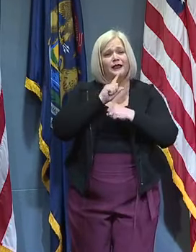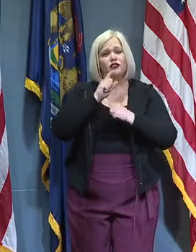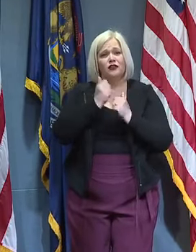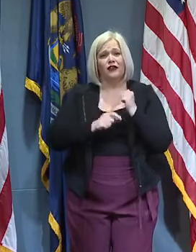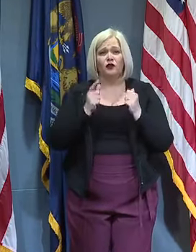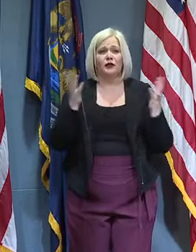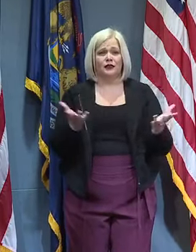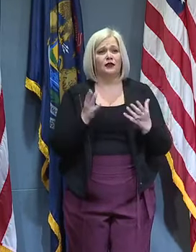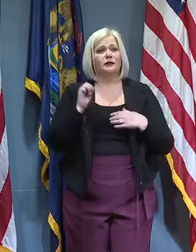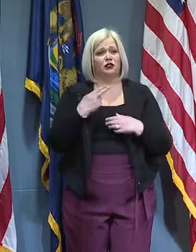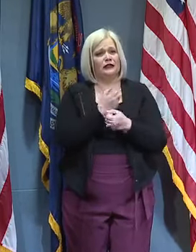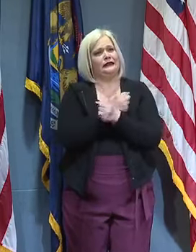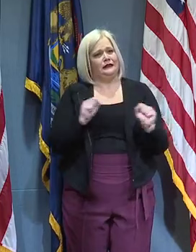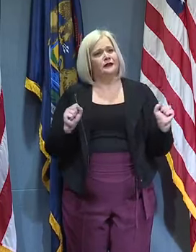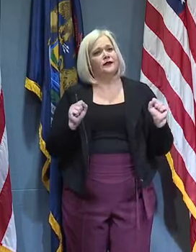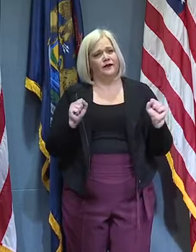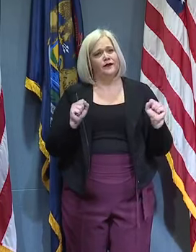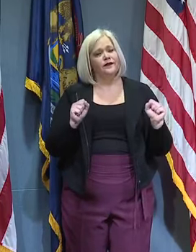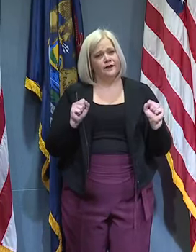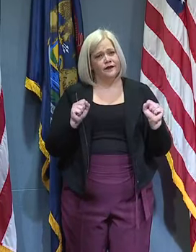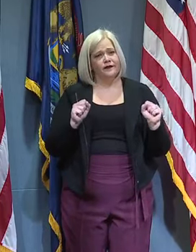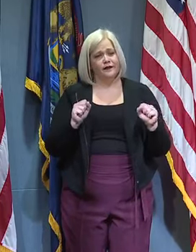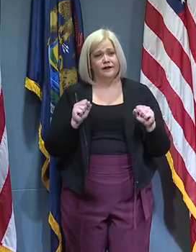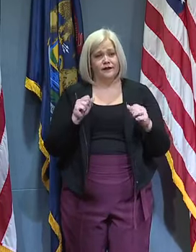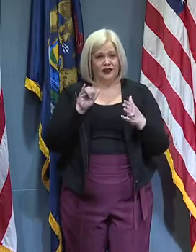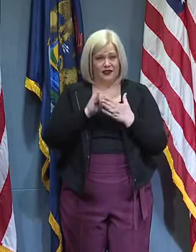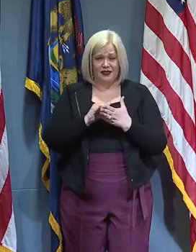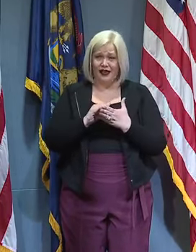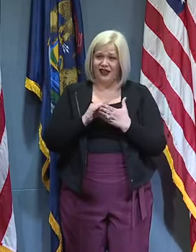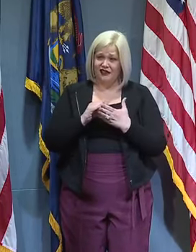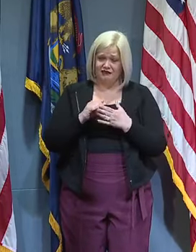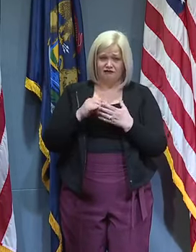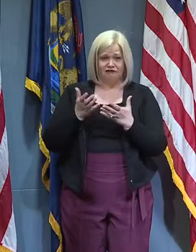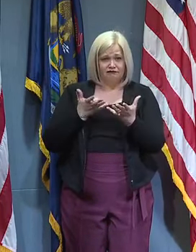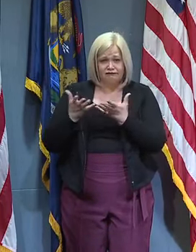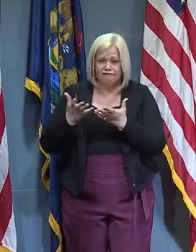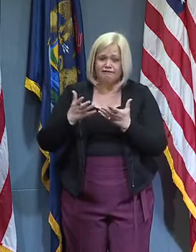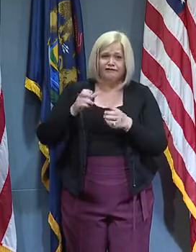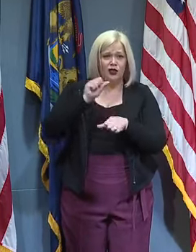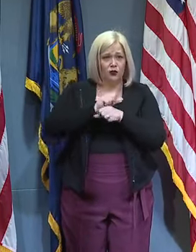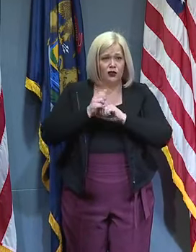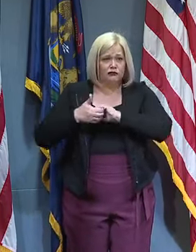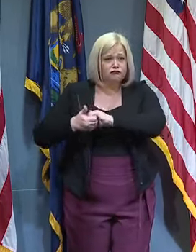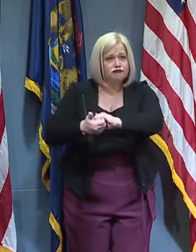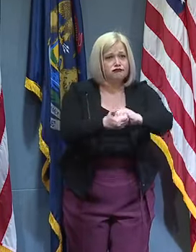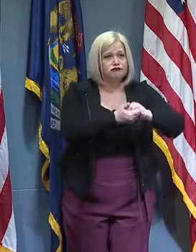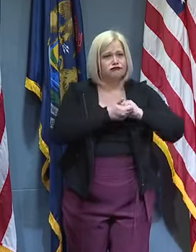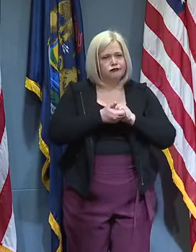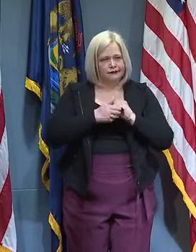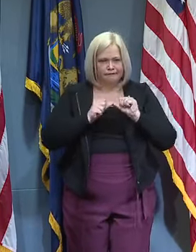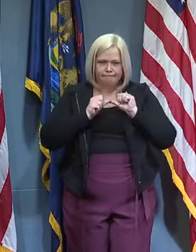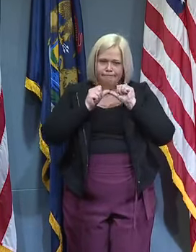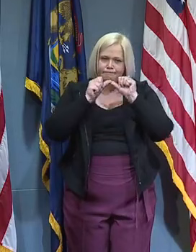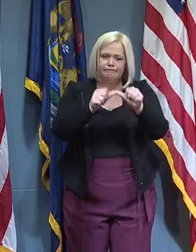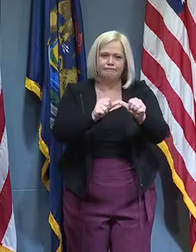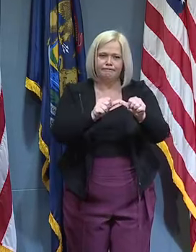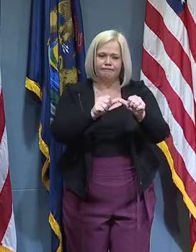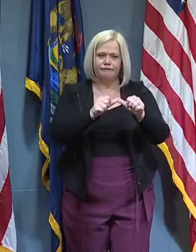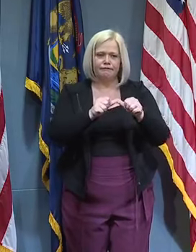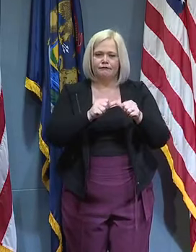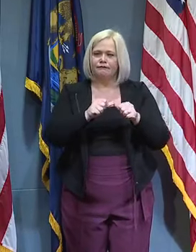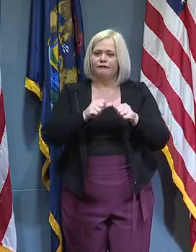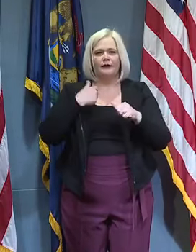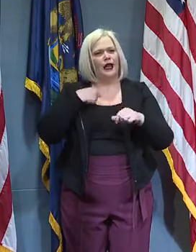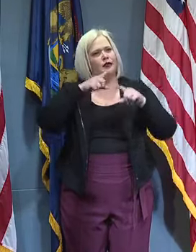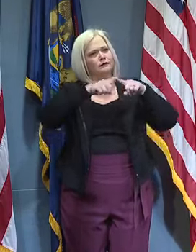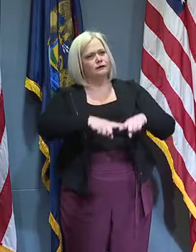the process. This is an ongoing all-hands-on-deck effort that begins with experts from